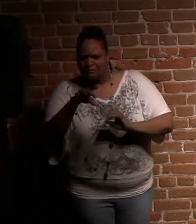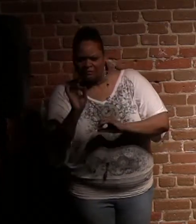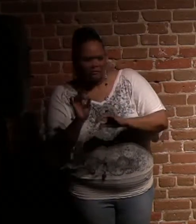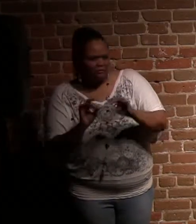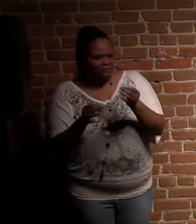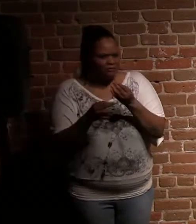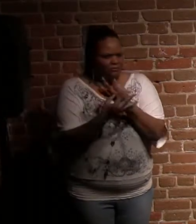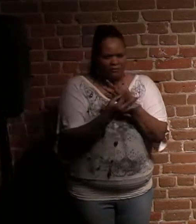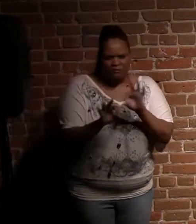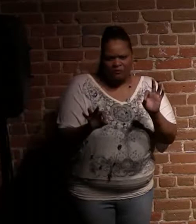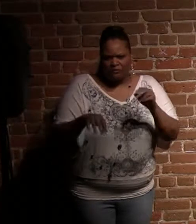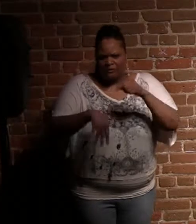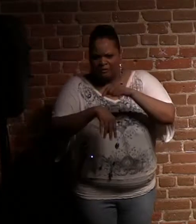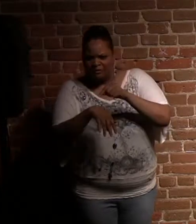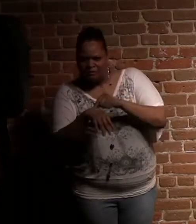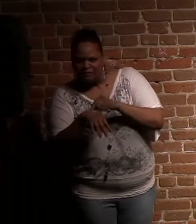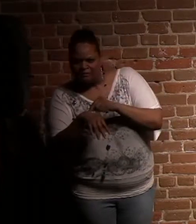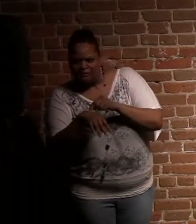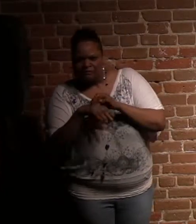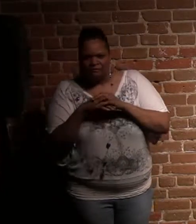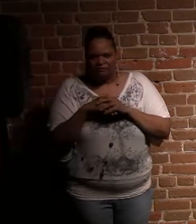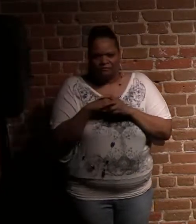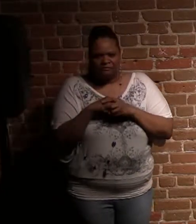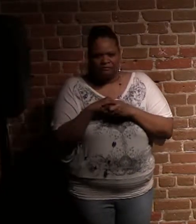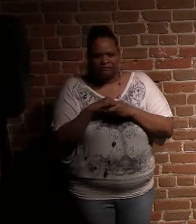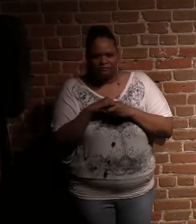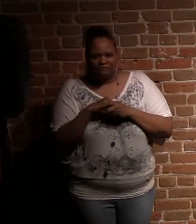time. And so,